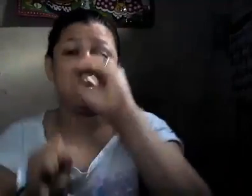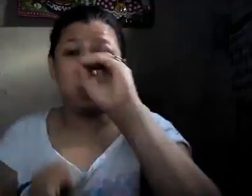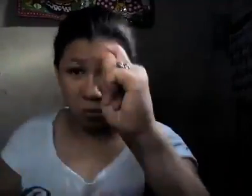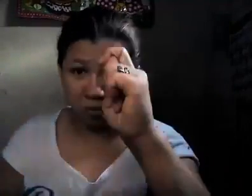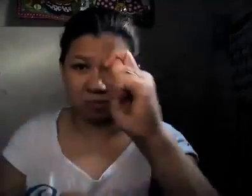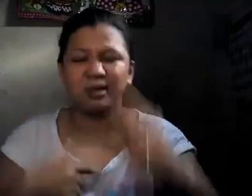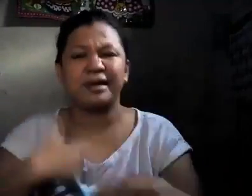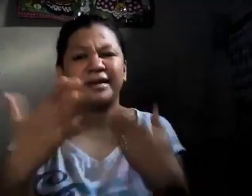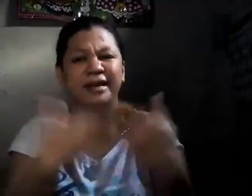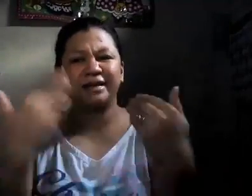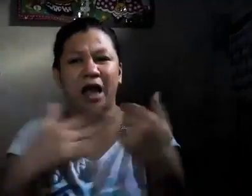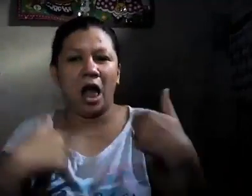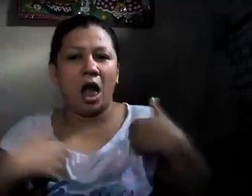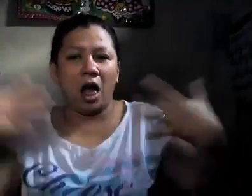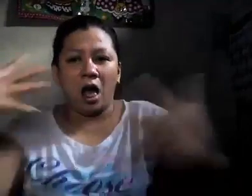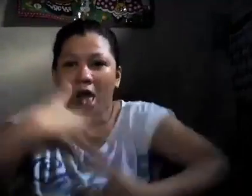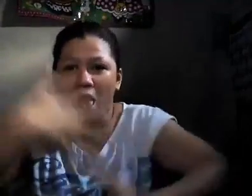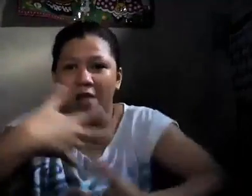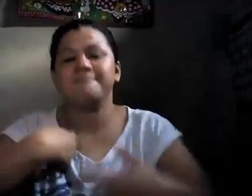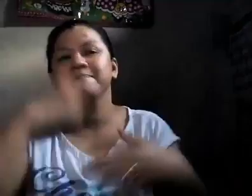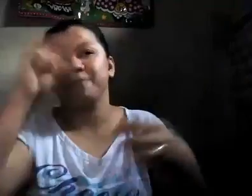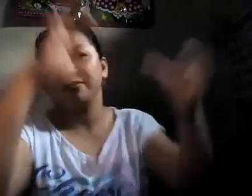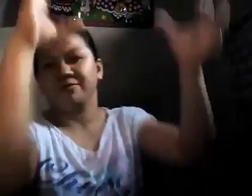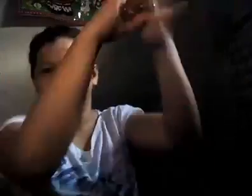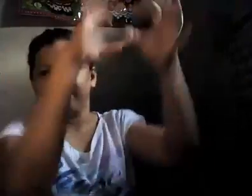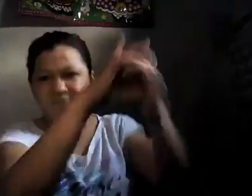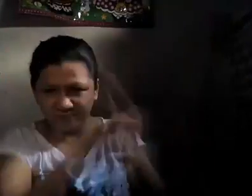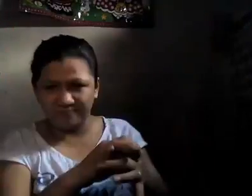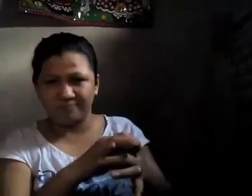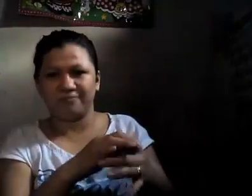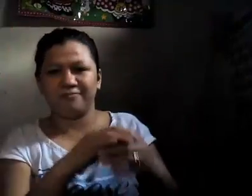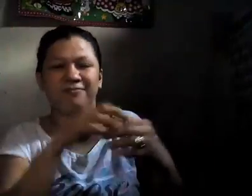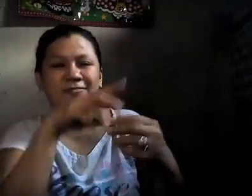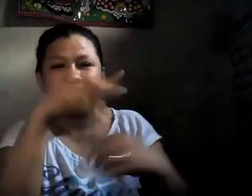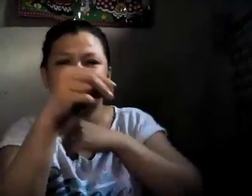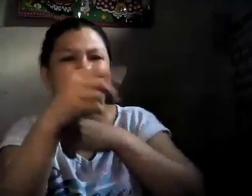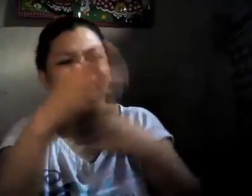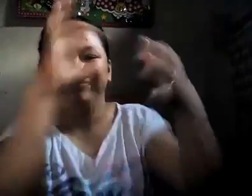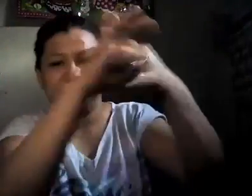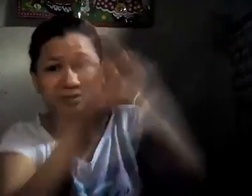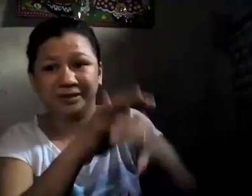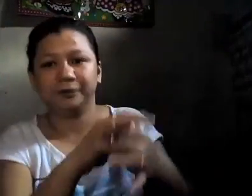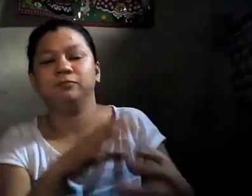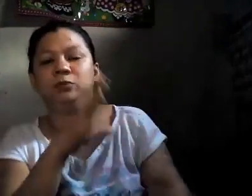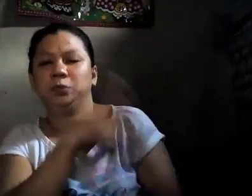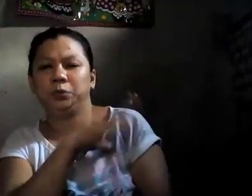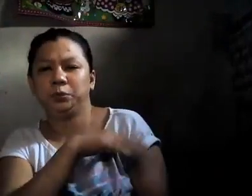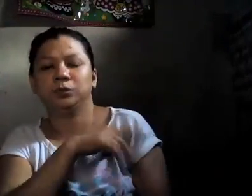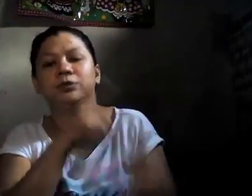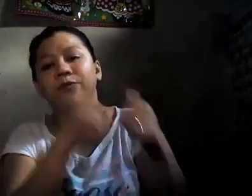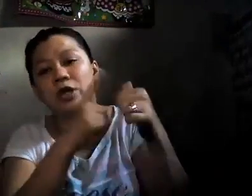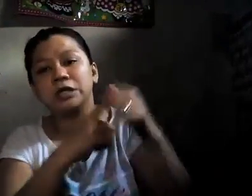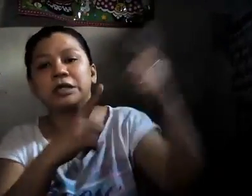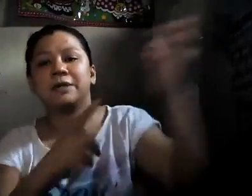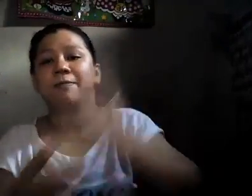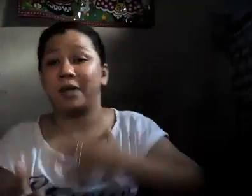ka-partner. Tulad ng Chicken Joy 99 peso perfect pairs. Chicken Joy na mas sumasarap pag paired with fries, or soup, or buttered